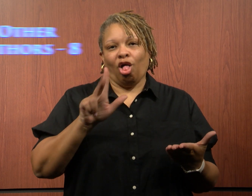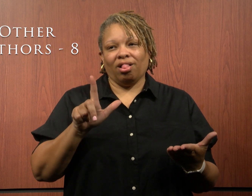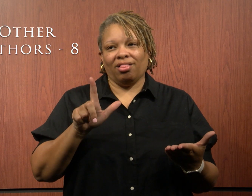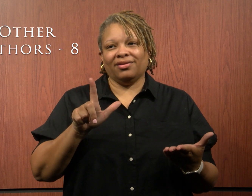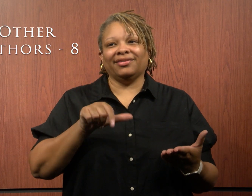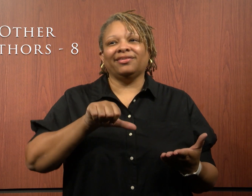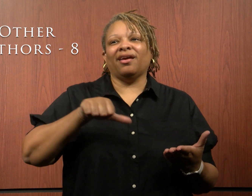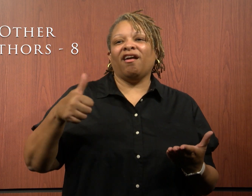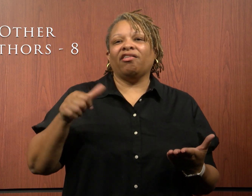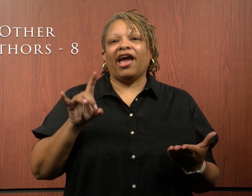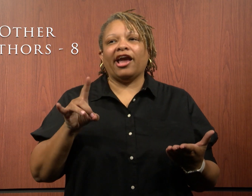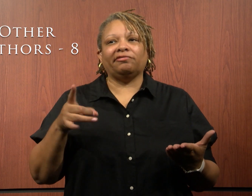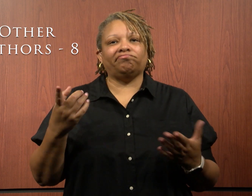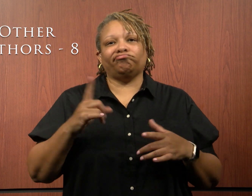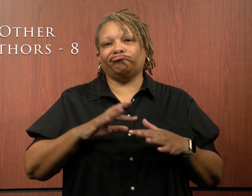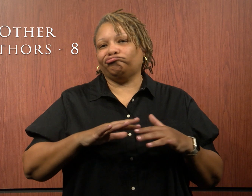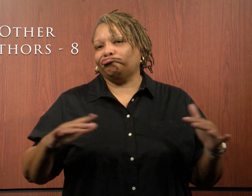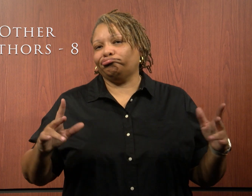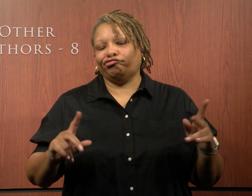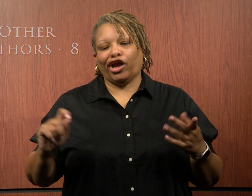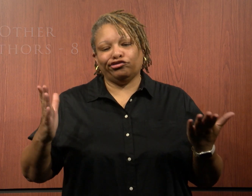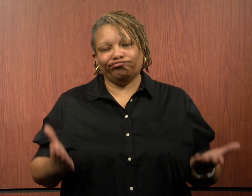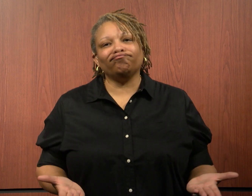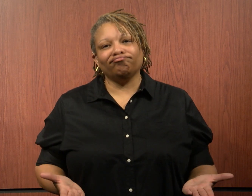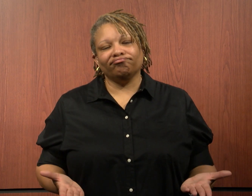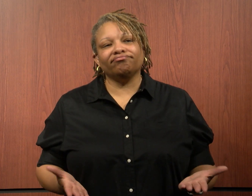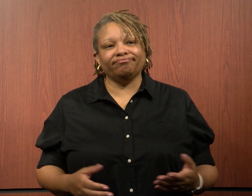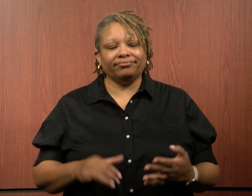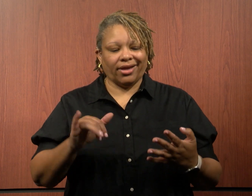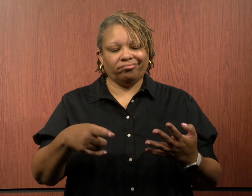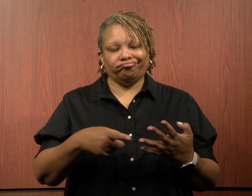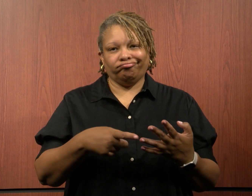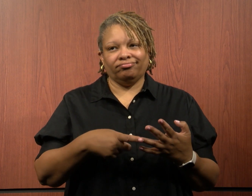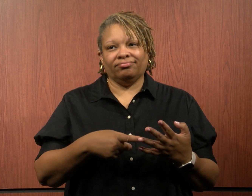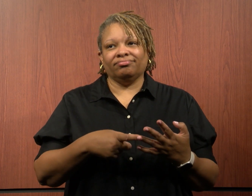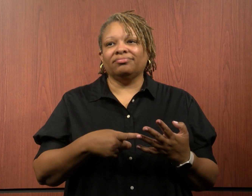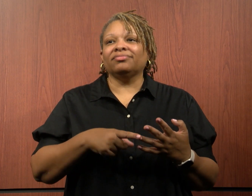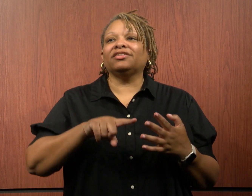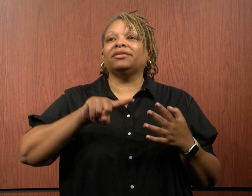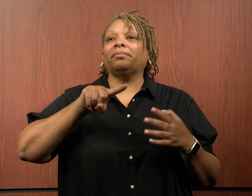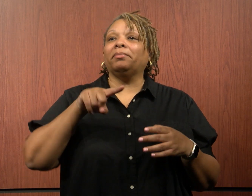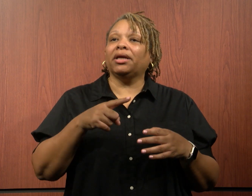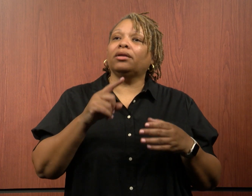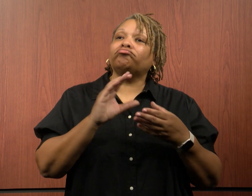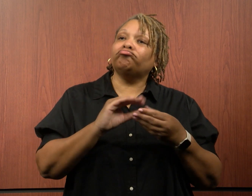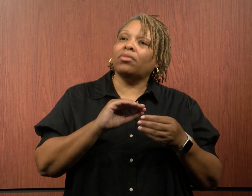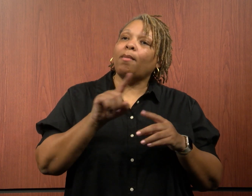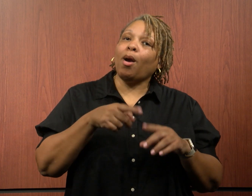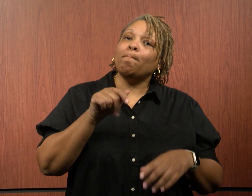written by various authors and are referred to as the general epistles. Let's start with the 13